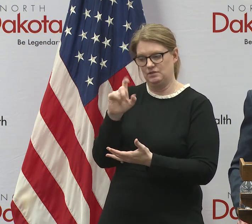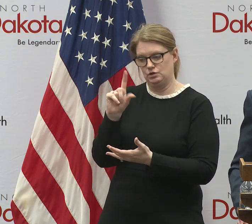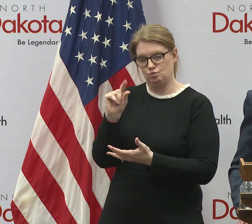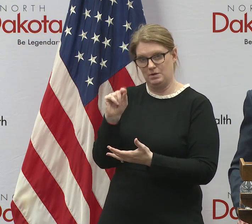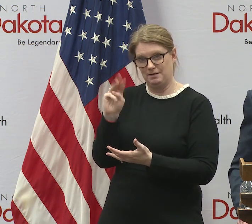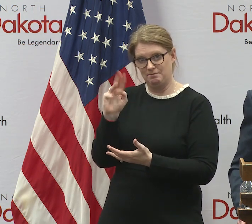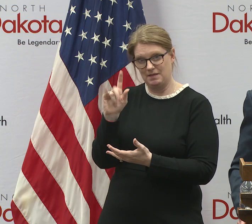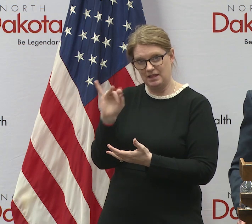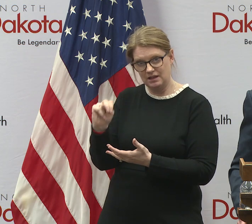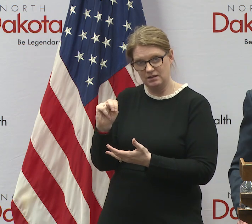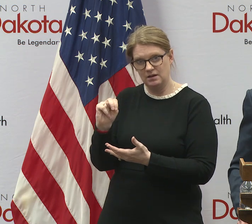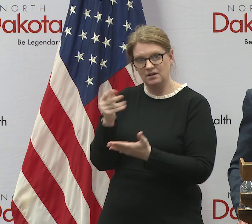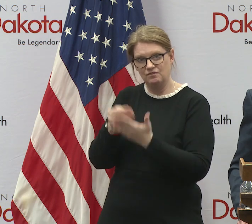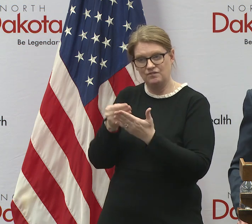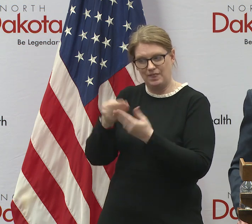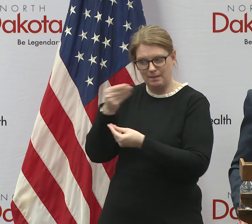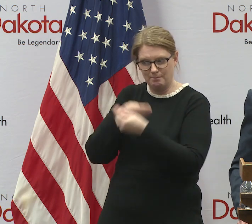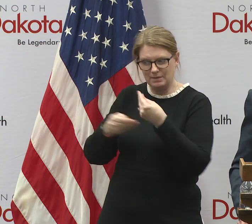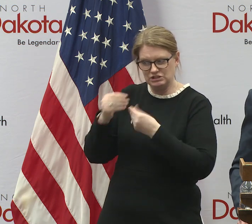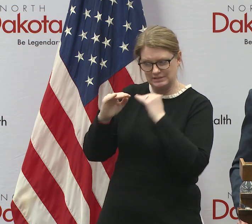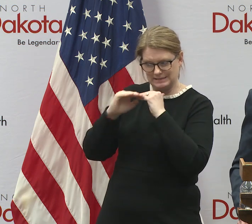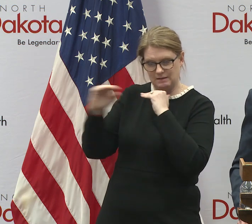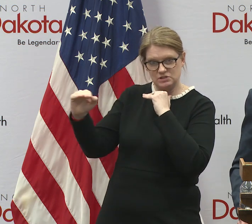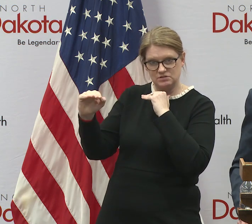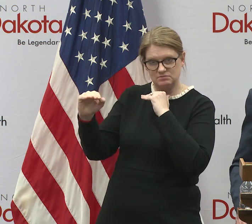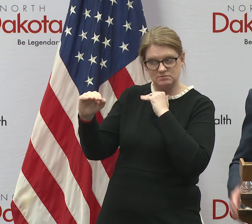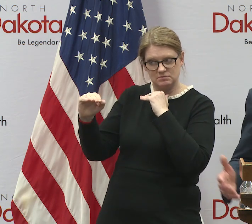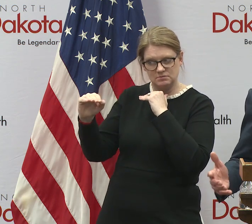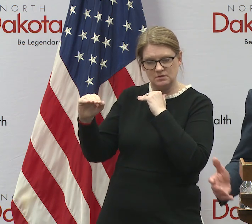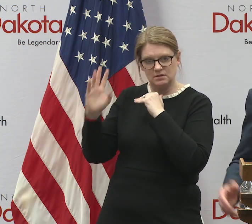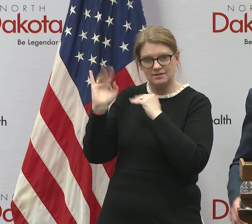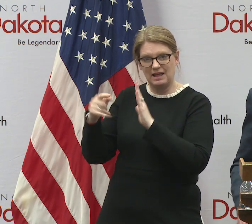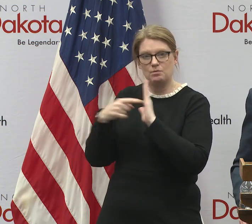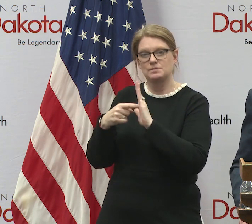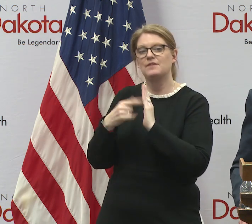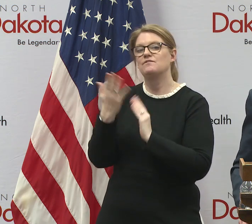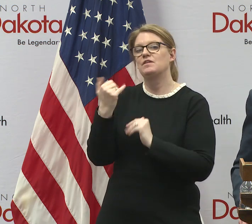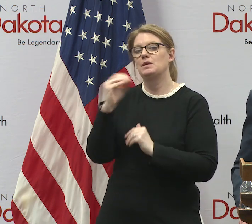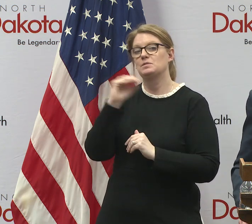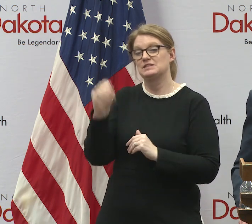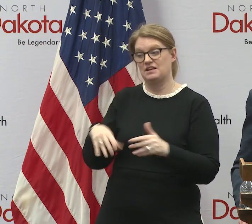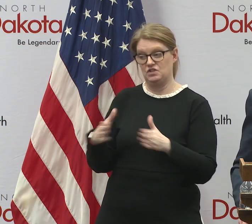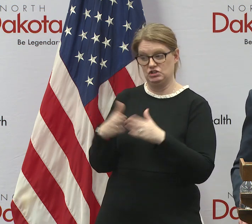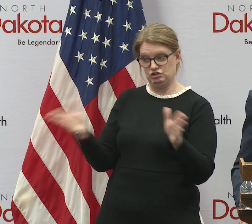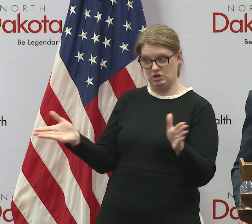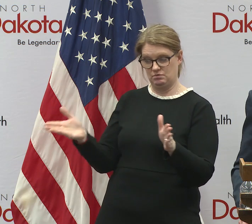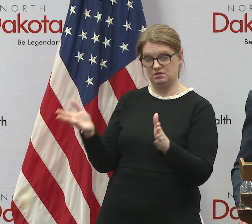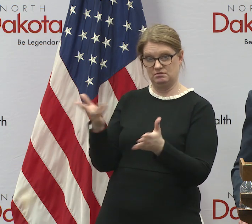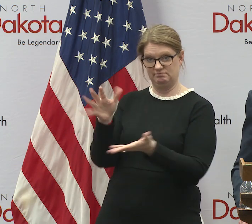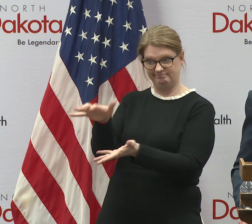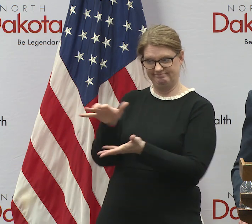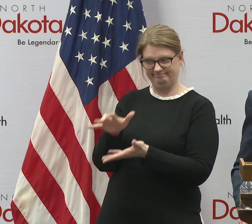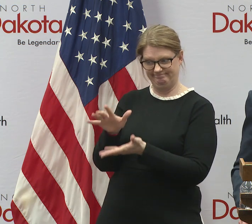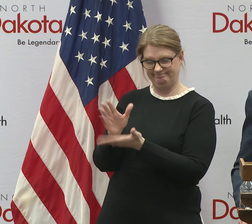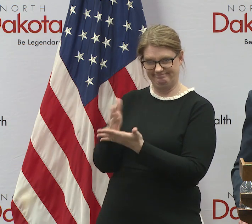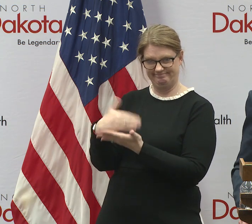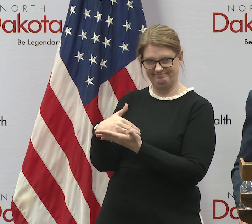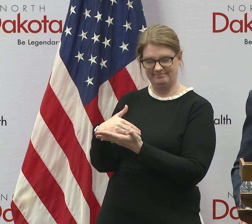for the budget stabilization fund. We're in that represents 15% of our general fund. So we've